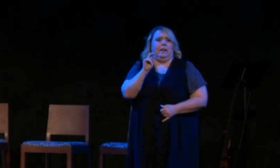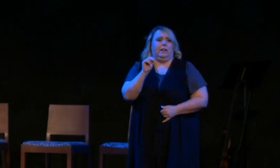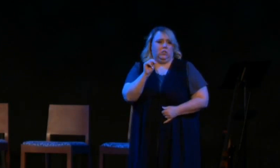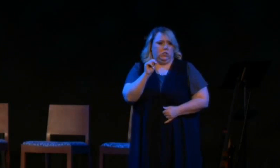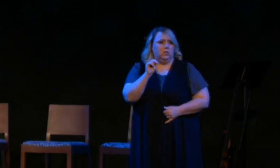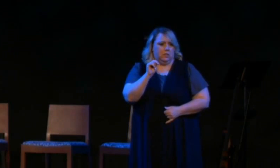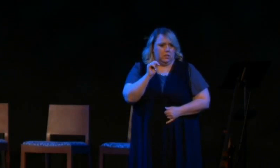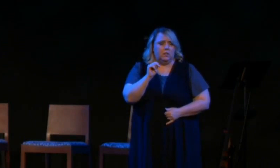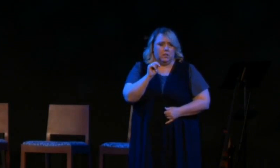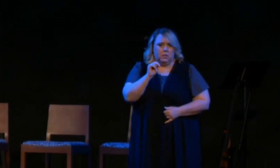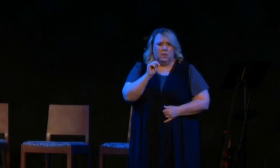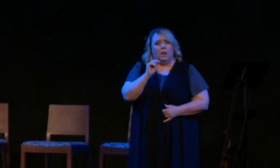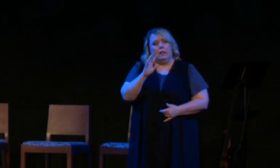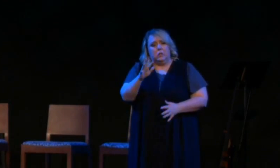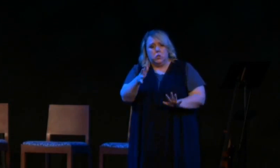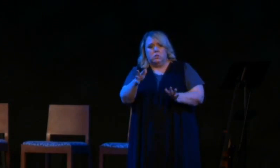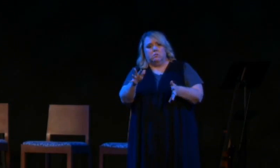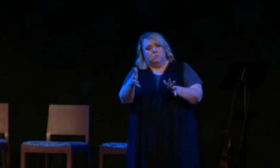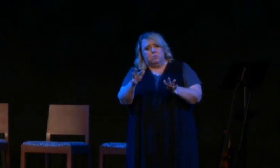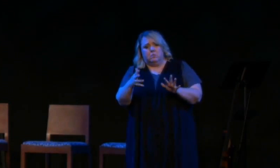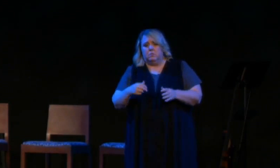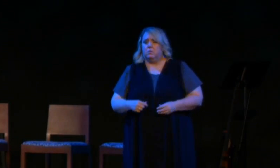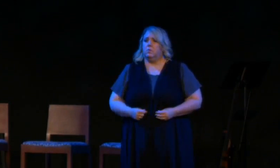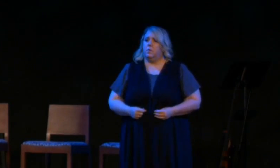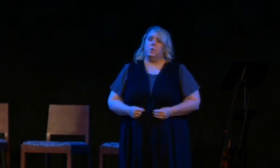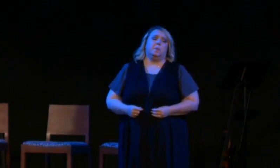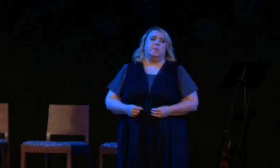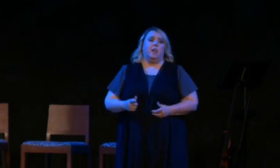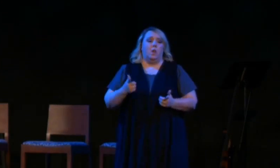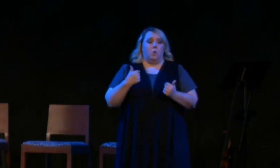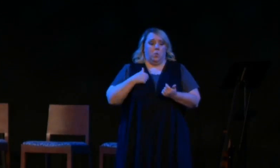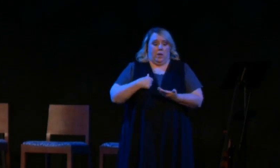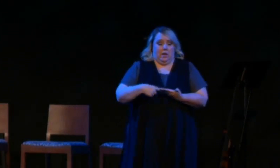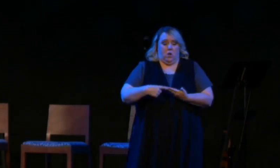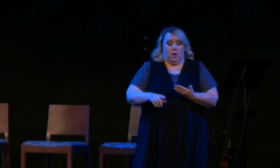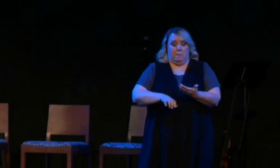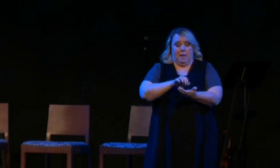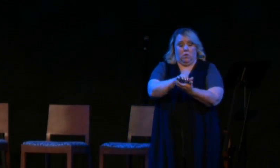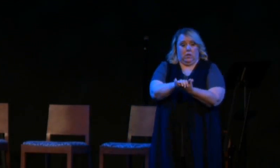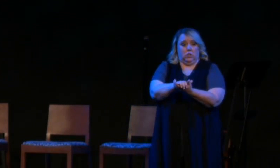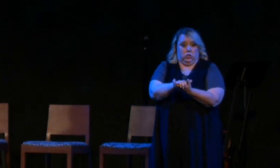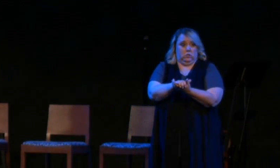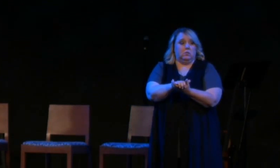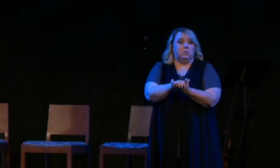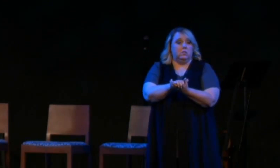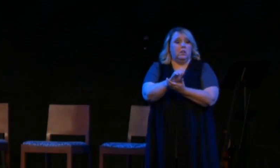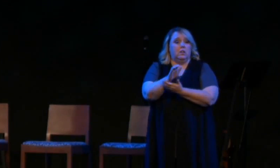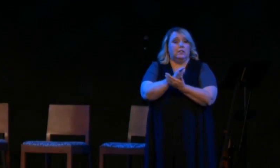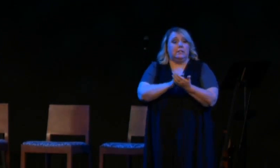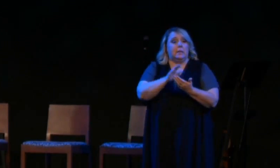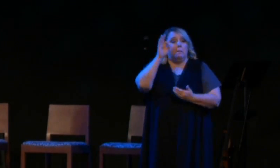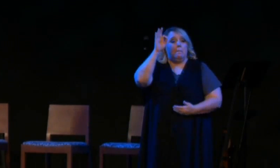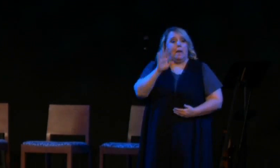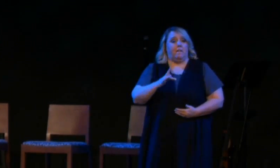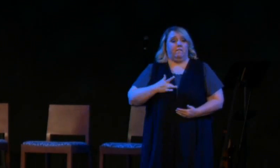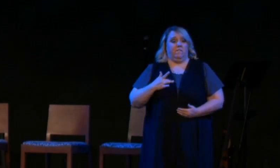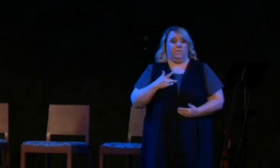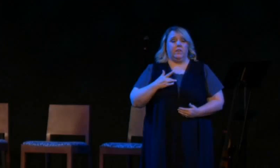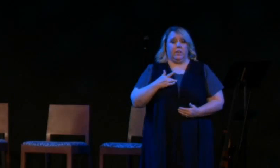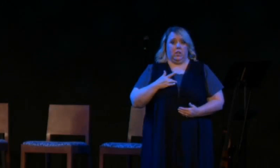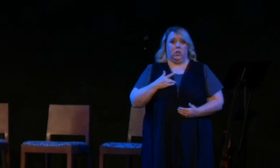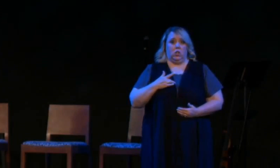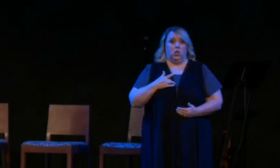basis to some extent. And when we talk about marriage, we know that some pastors feel strongly about remarriage